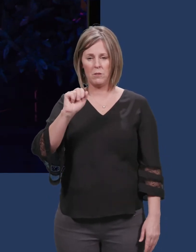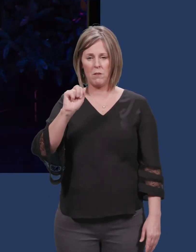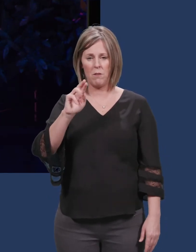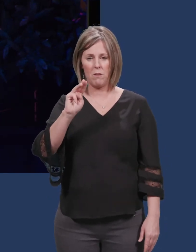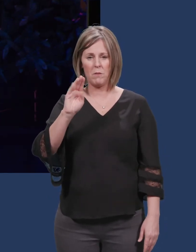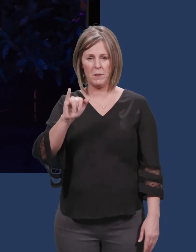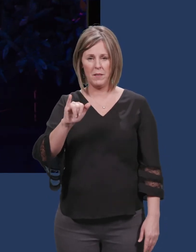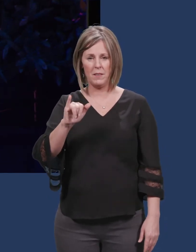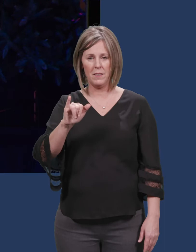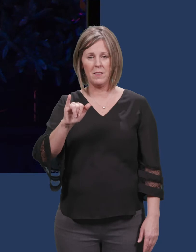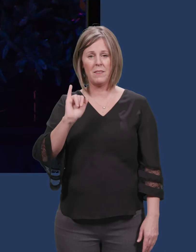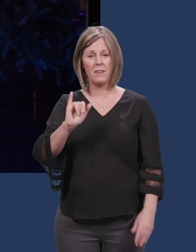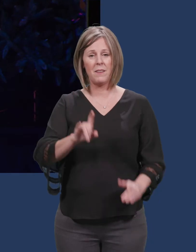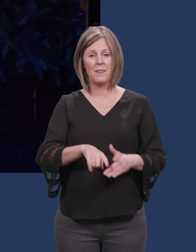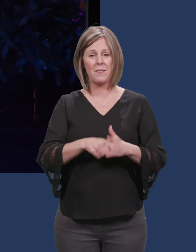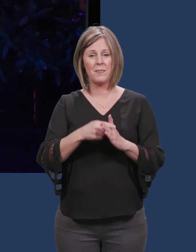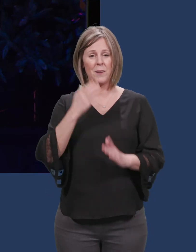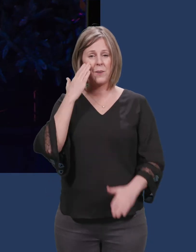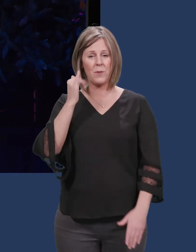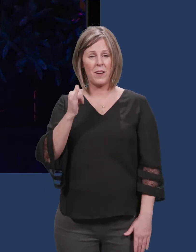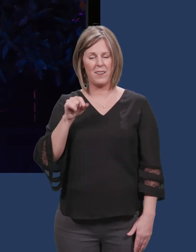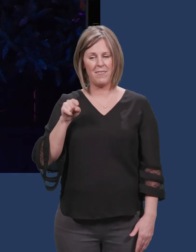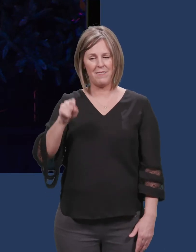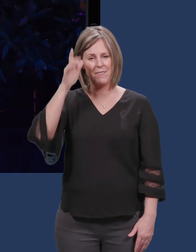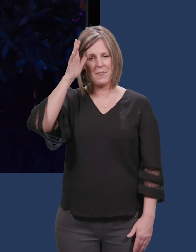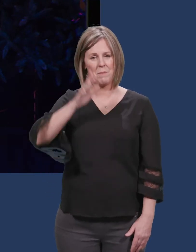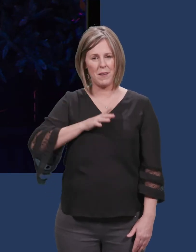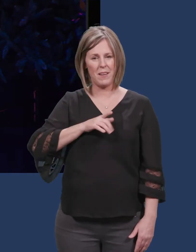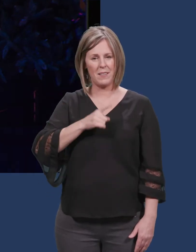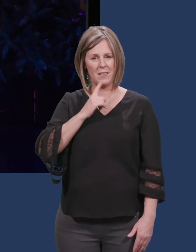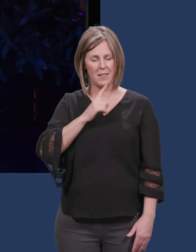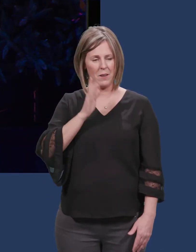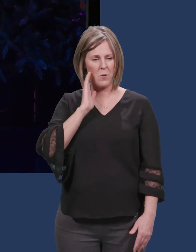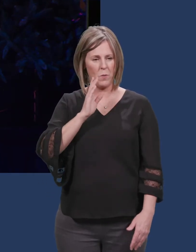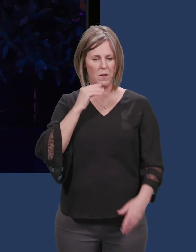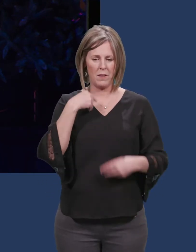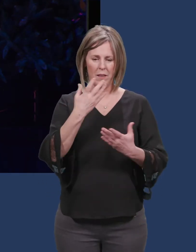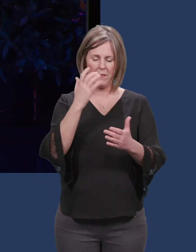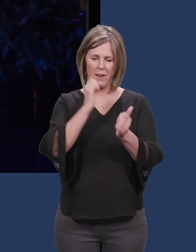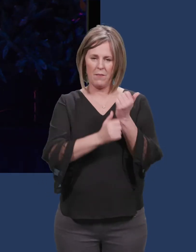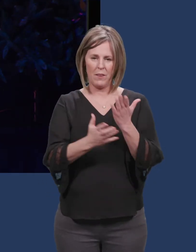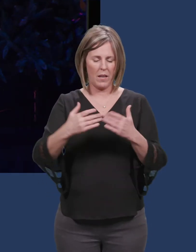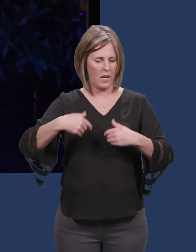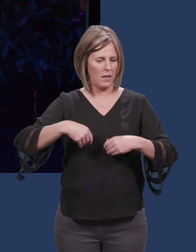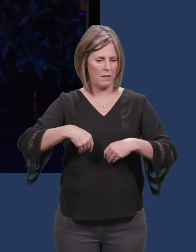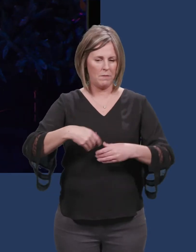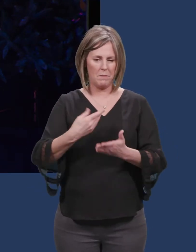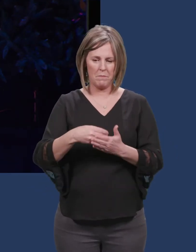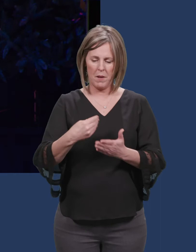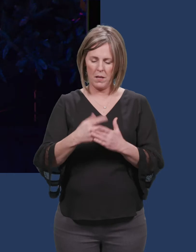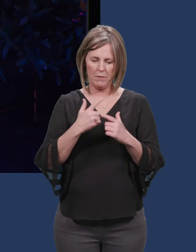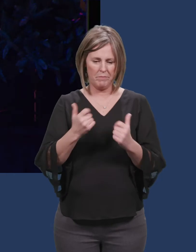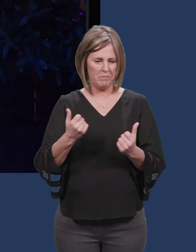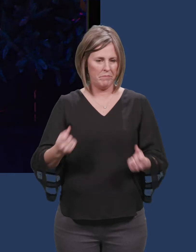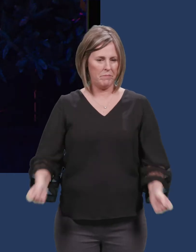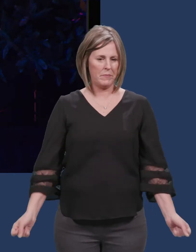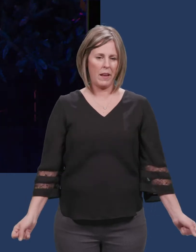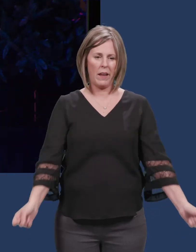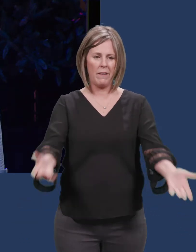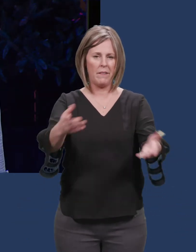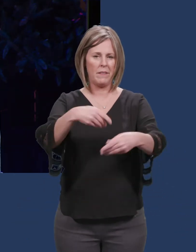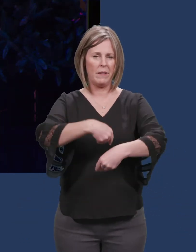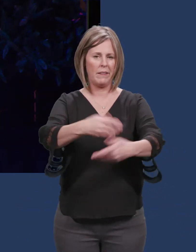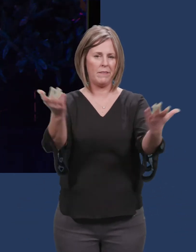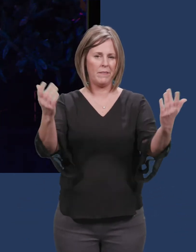start because C.T. Studd said, I'm going to give it all away. And yet God says, even if you give it all